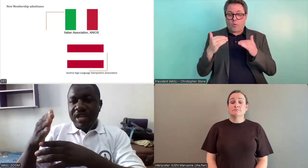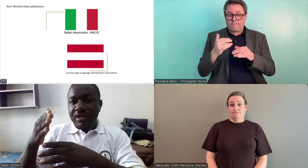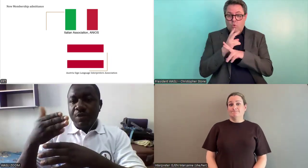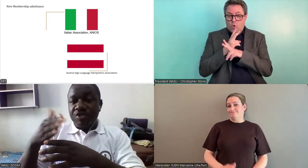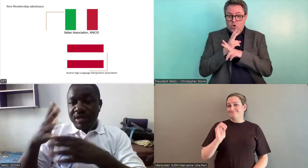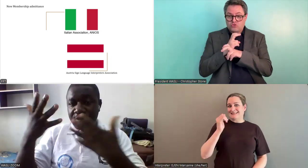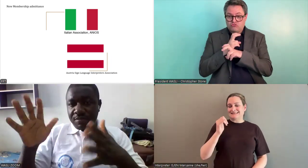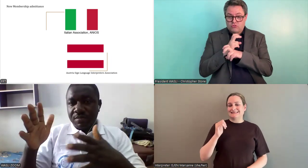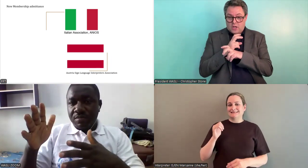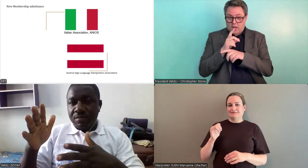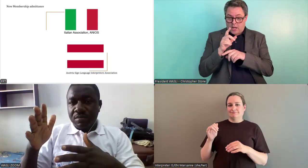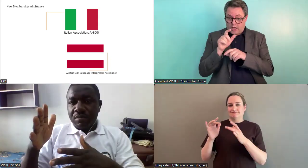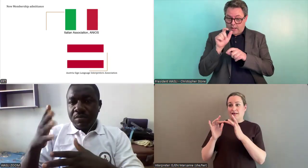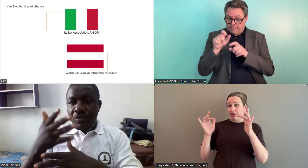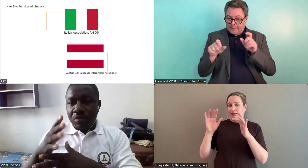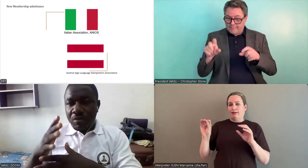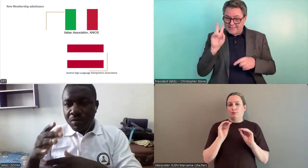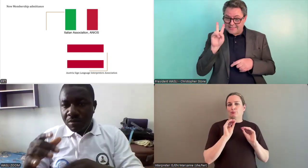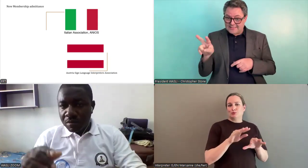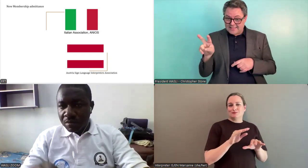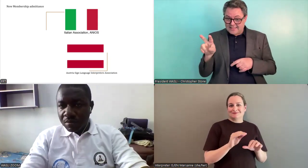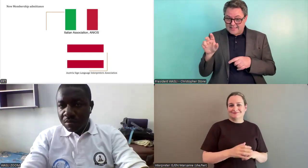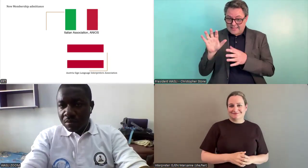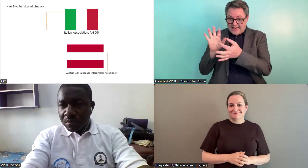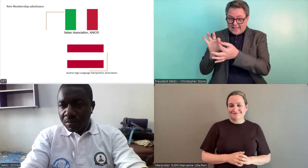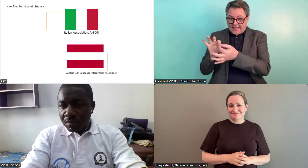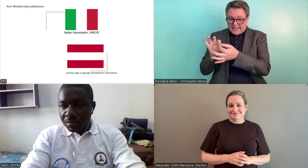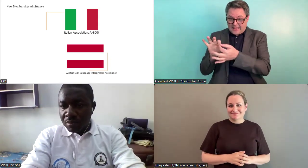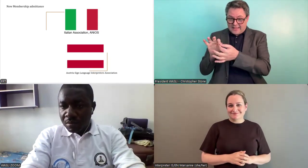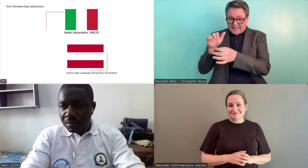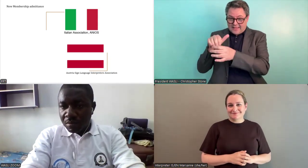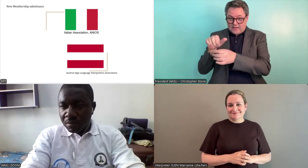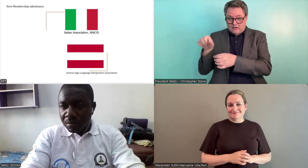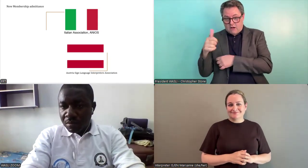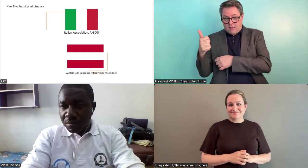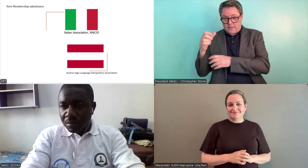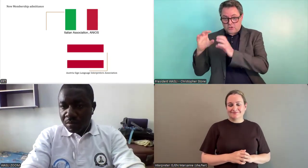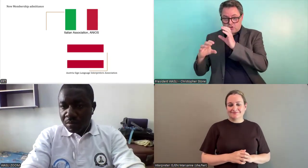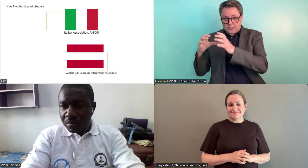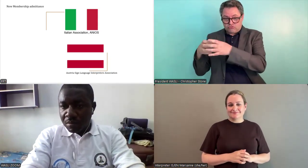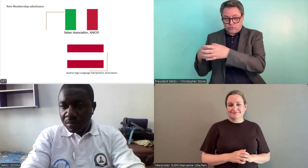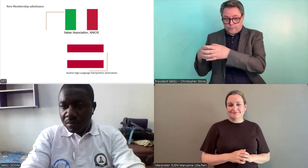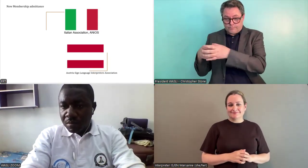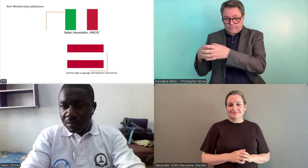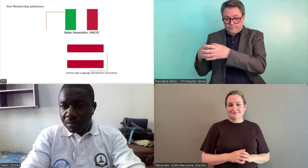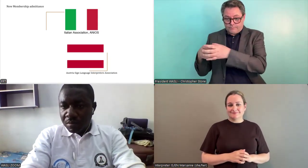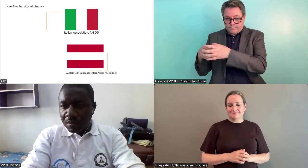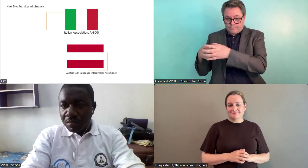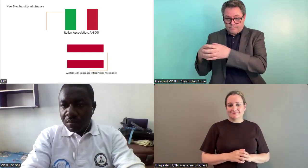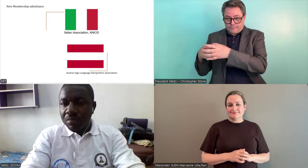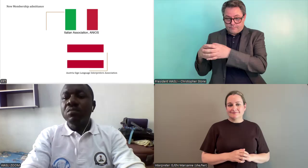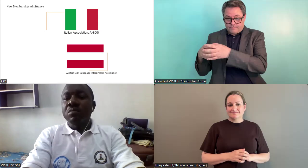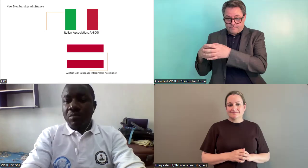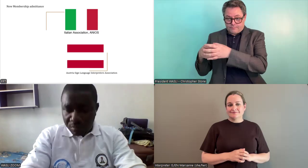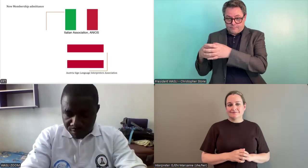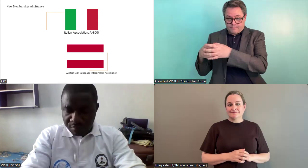we've shared. So we can now move on to the vote for the Austrian Association to